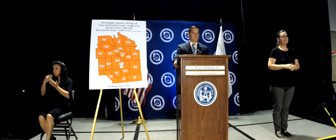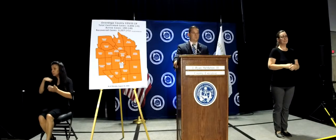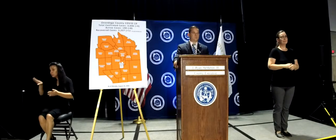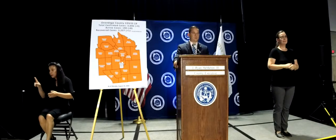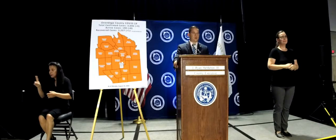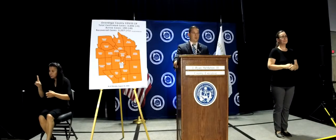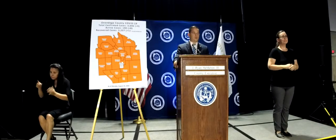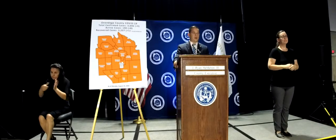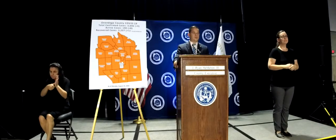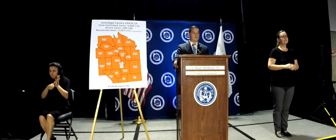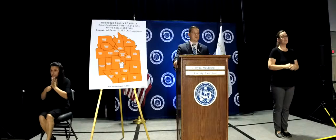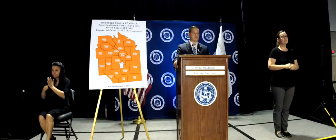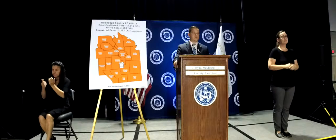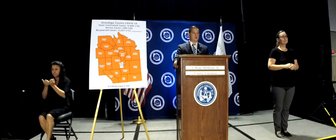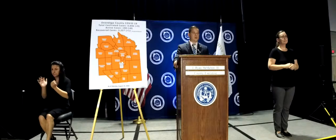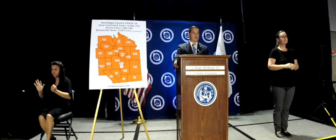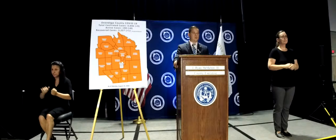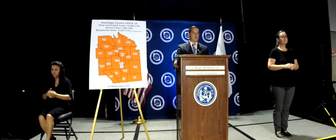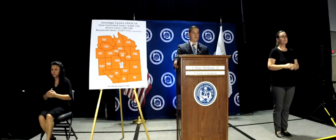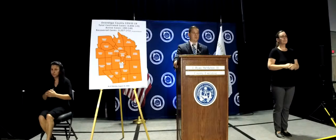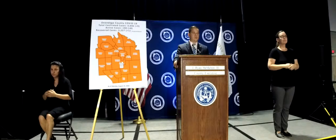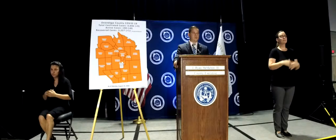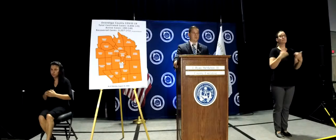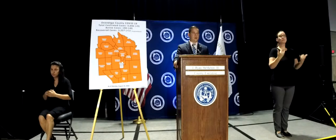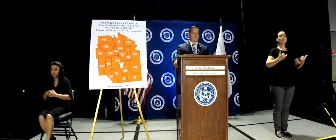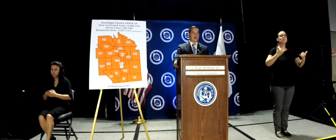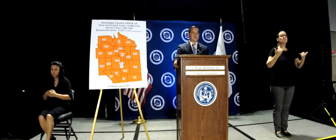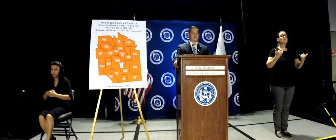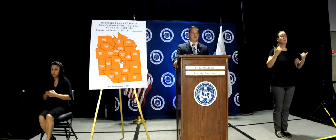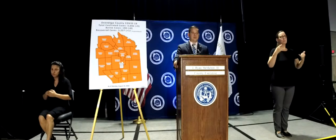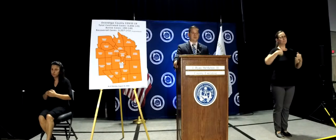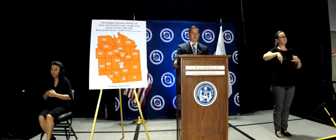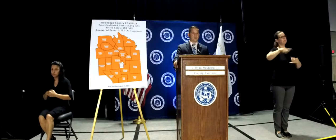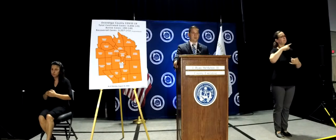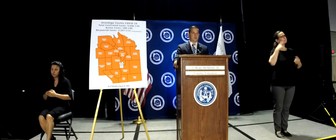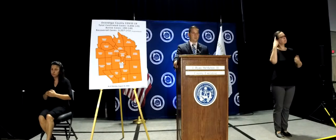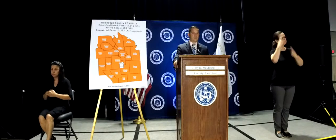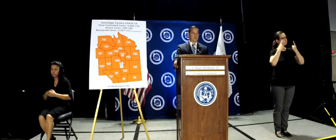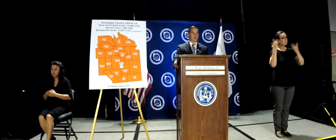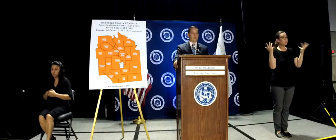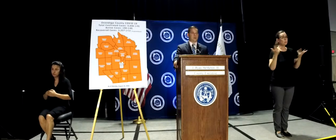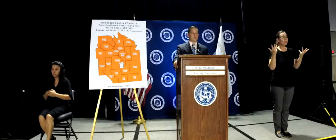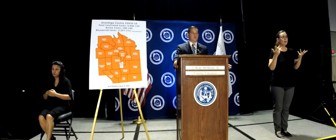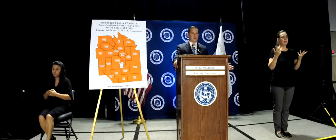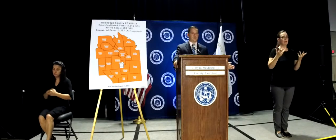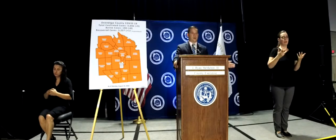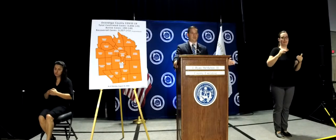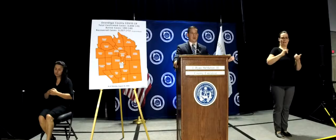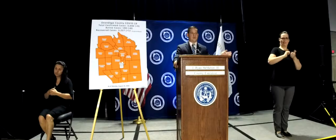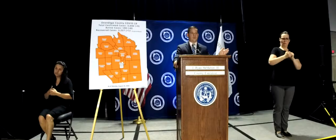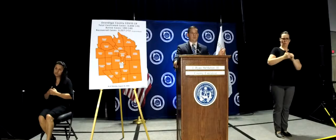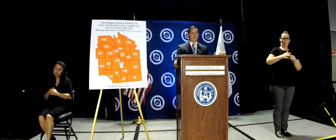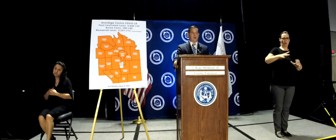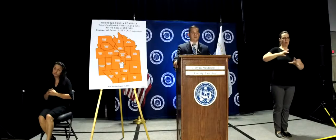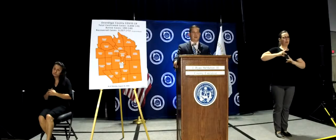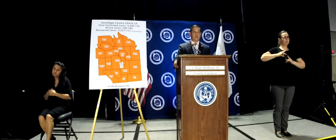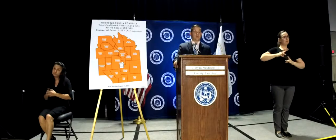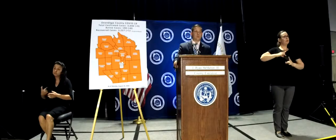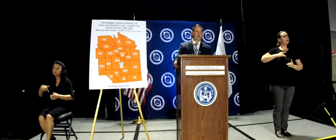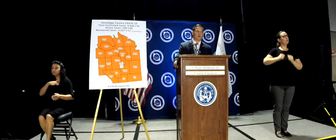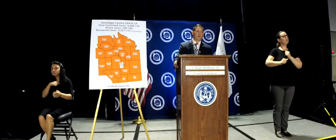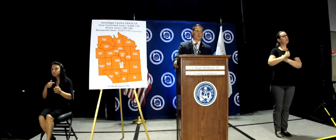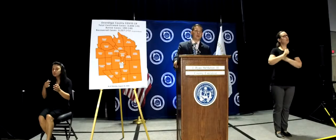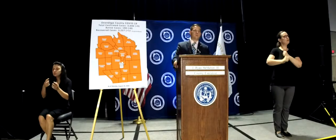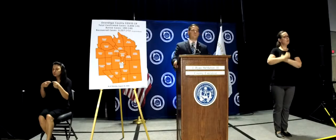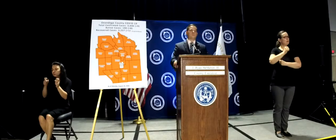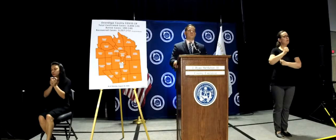the threats to our positive infection rate in the community, we've talked about travel from outside the